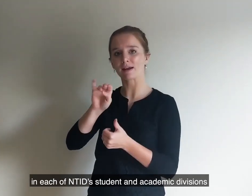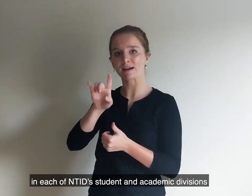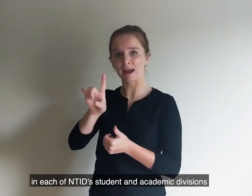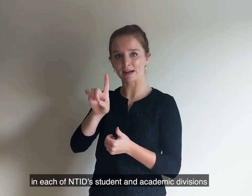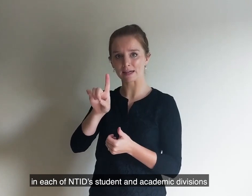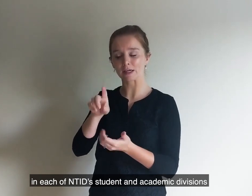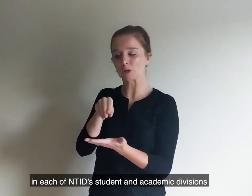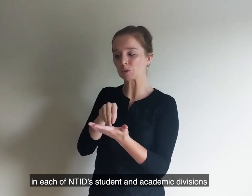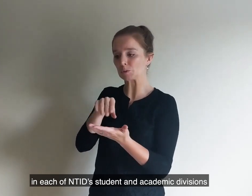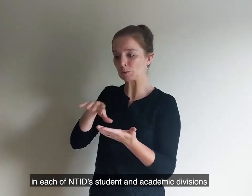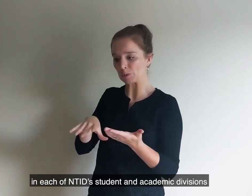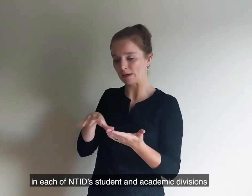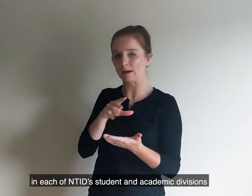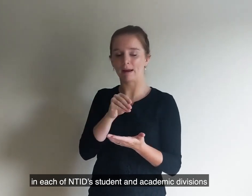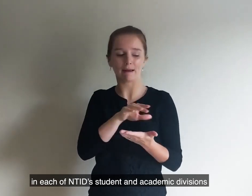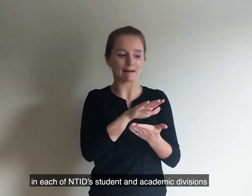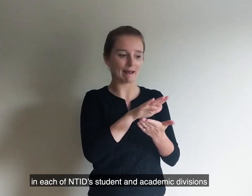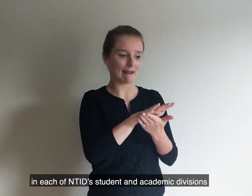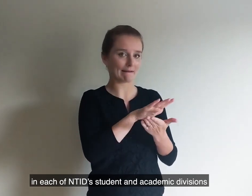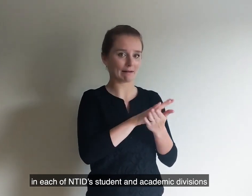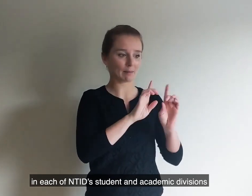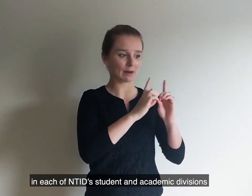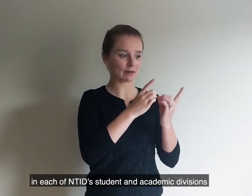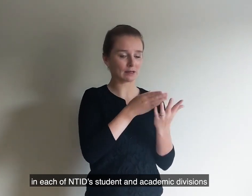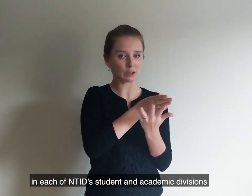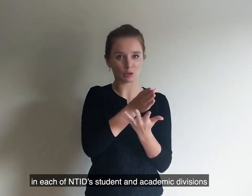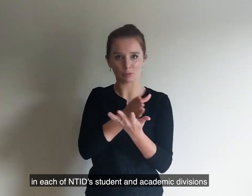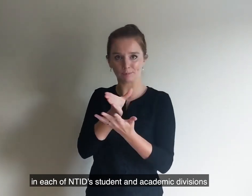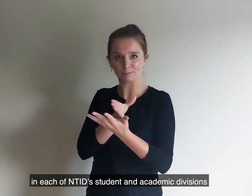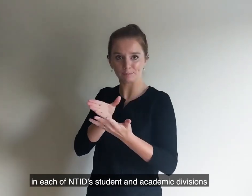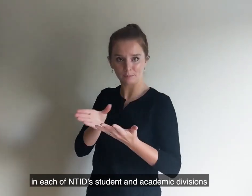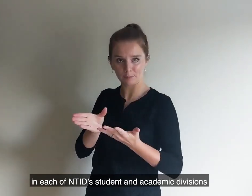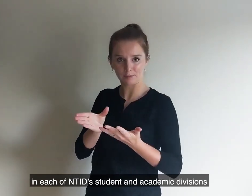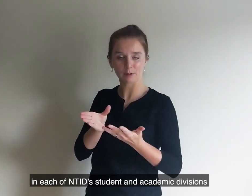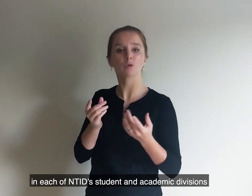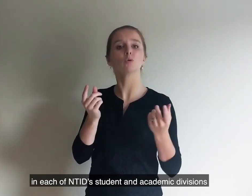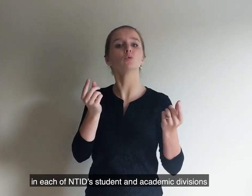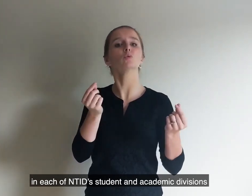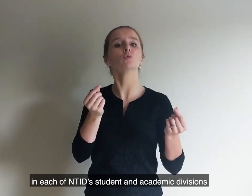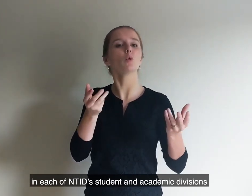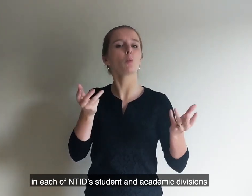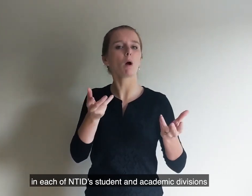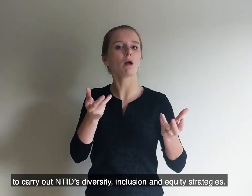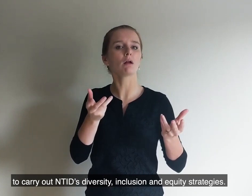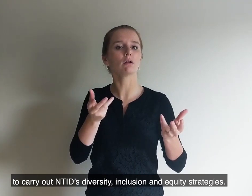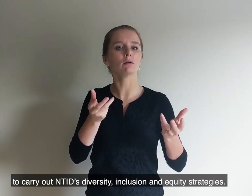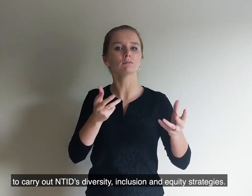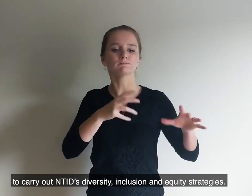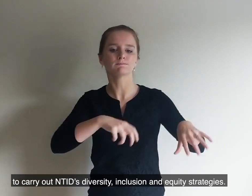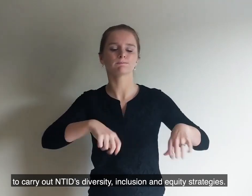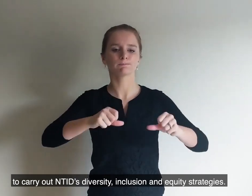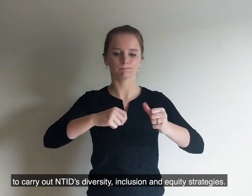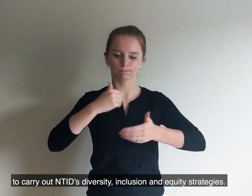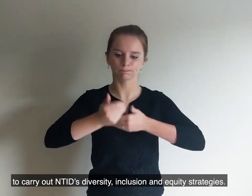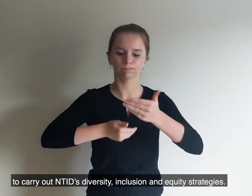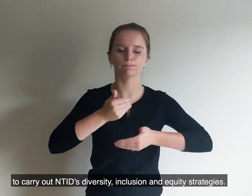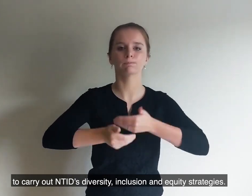student and academic divisions to carry out NTID's diversity,